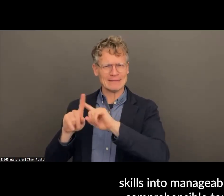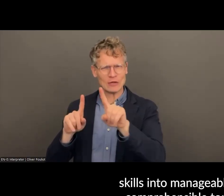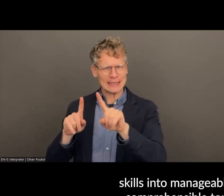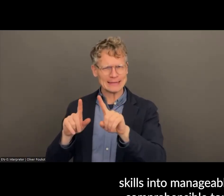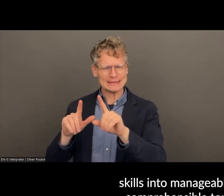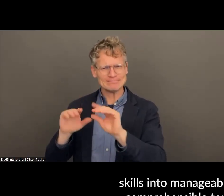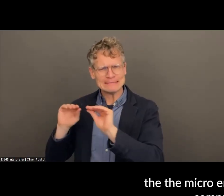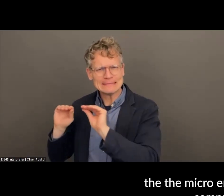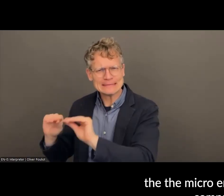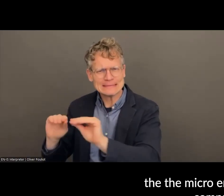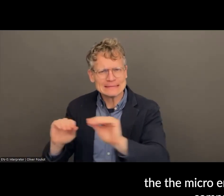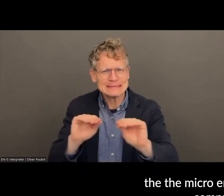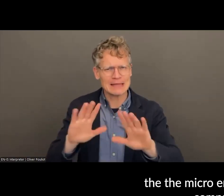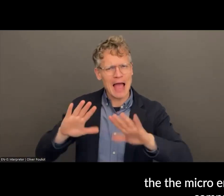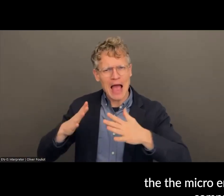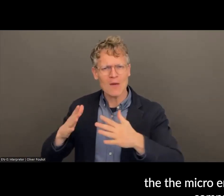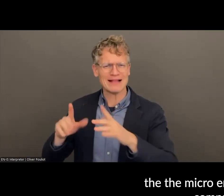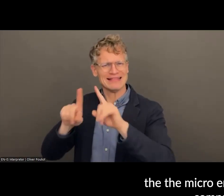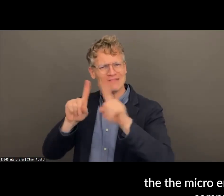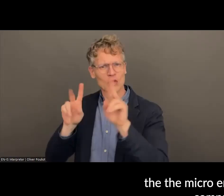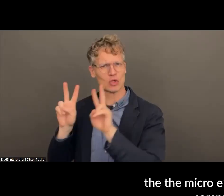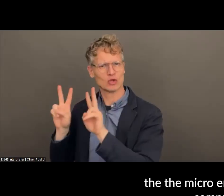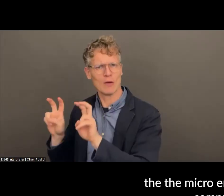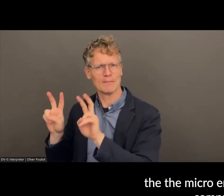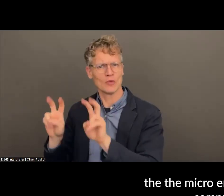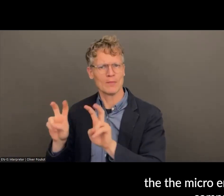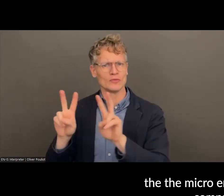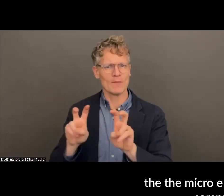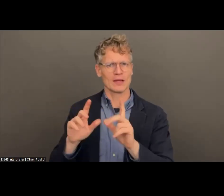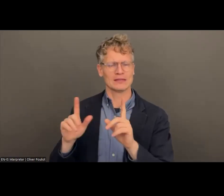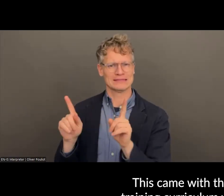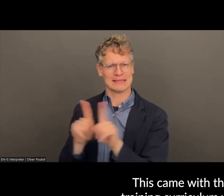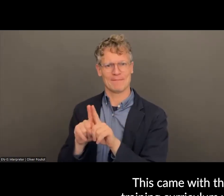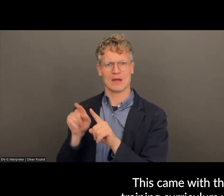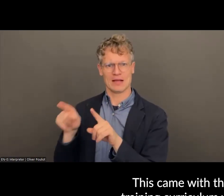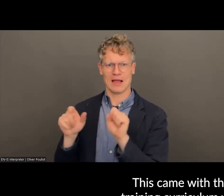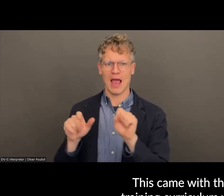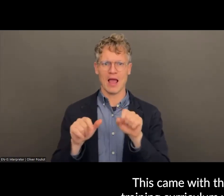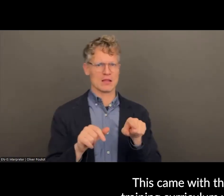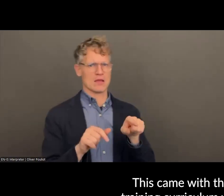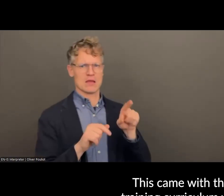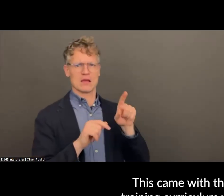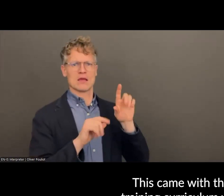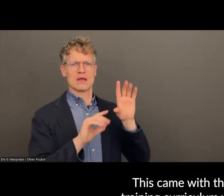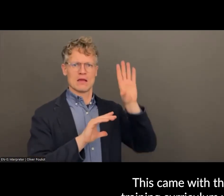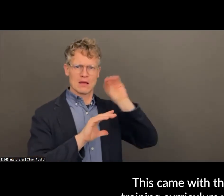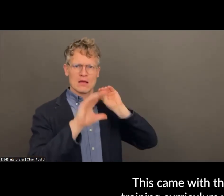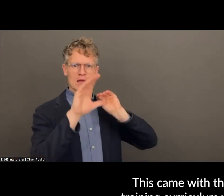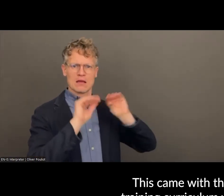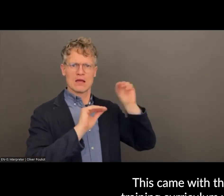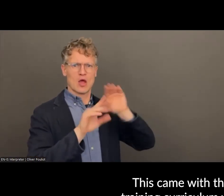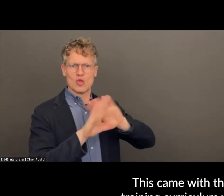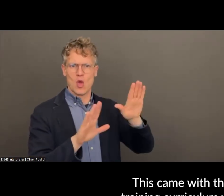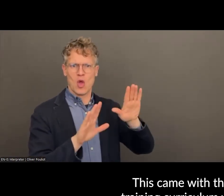topics or steps that the micro entrepreneurs can comprehend. This came with the adaptation of the